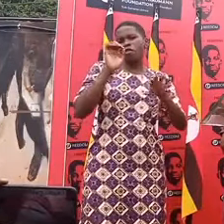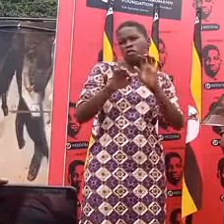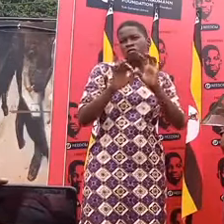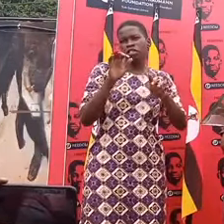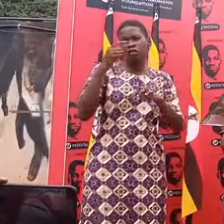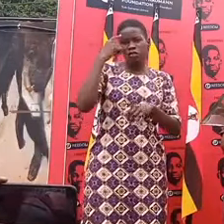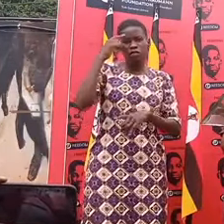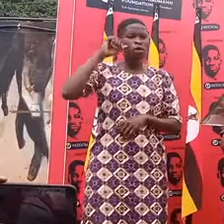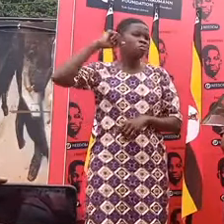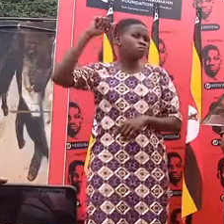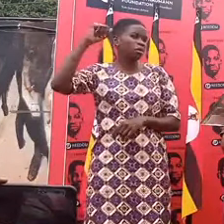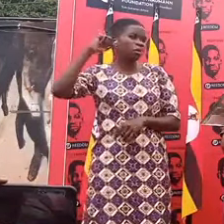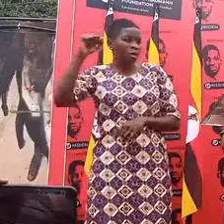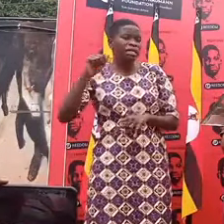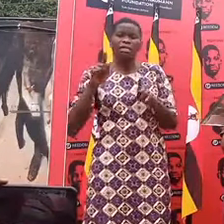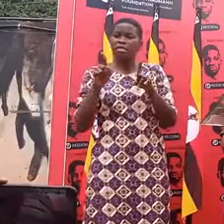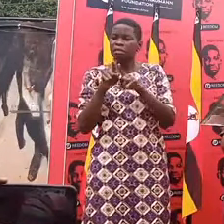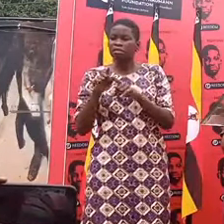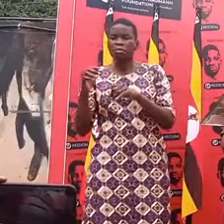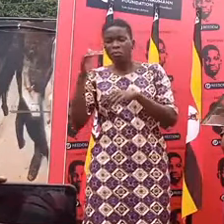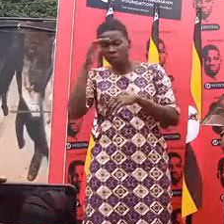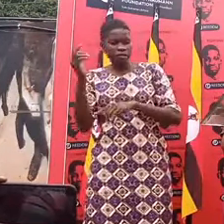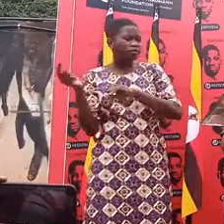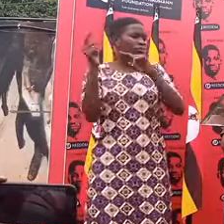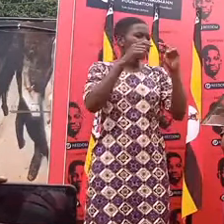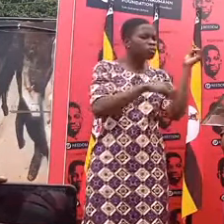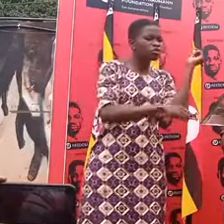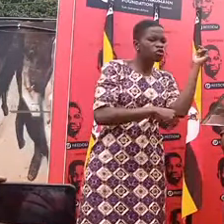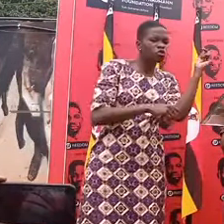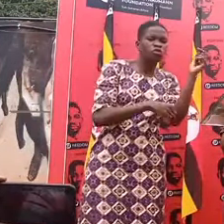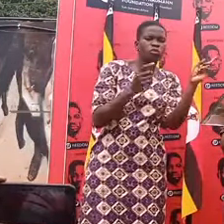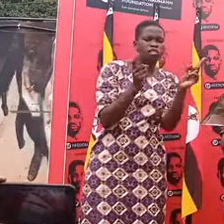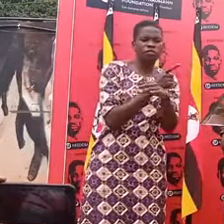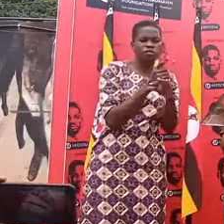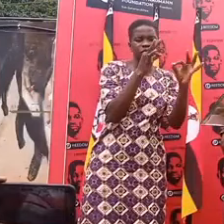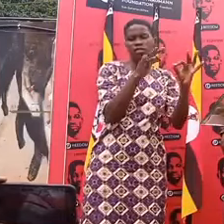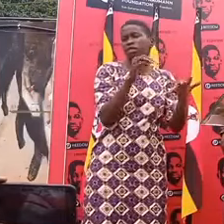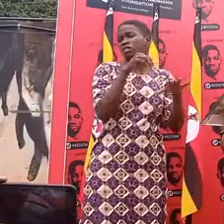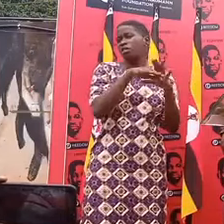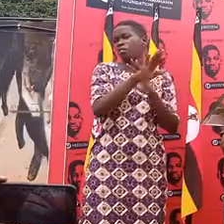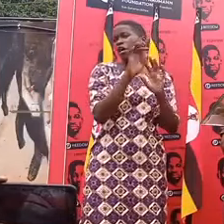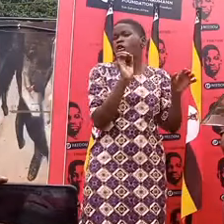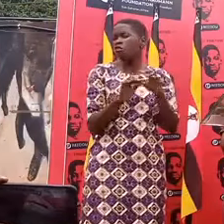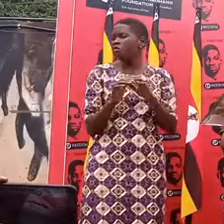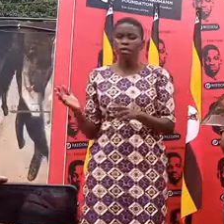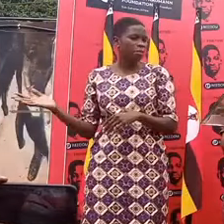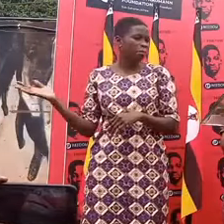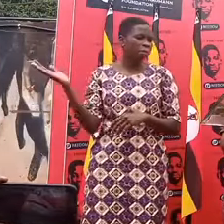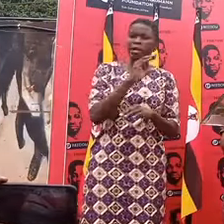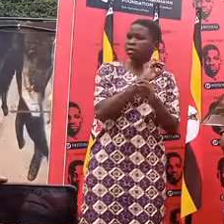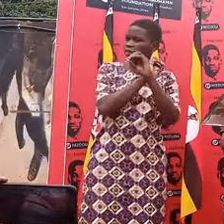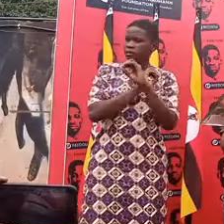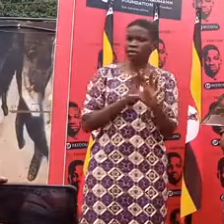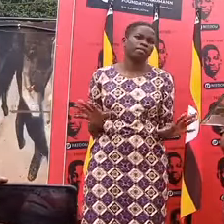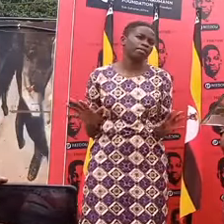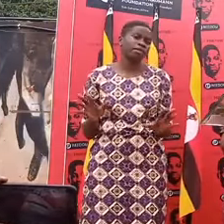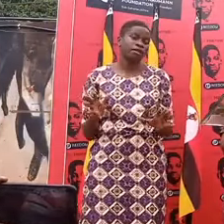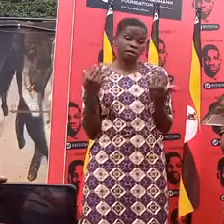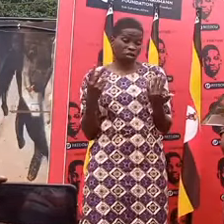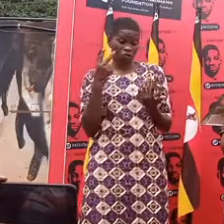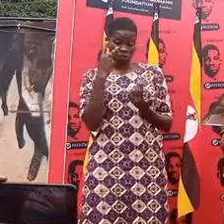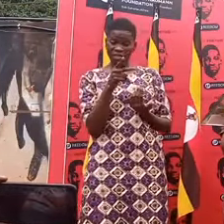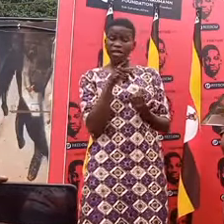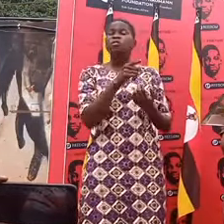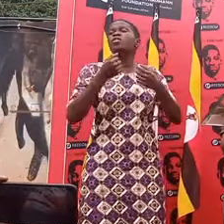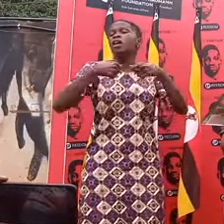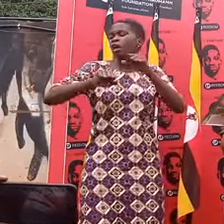up stealing all their equipment from the offices and not returning any. So these are actions that